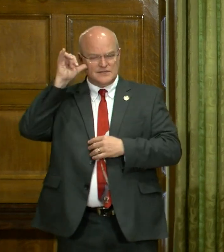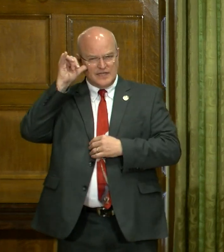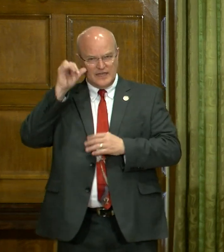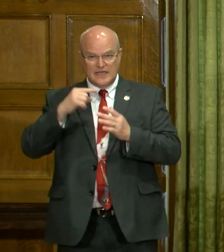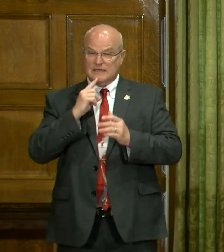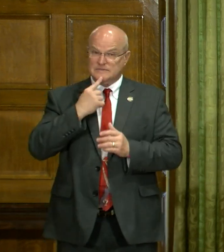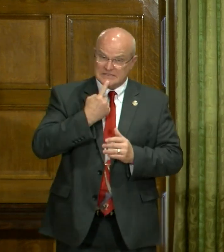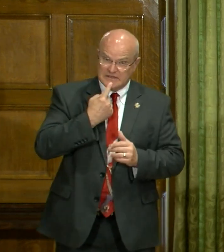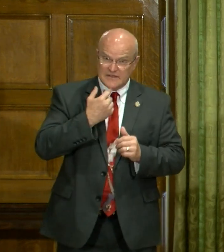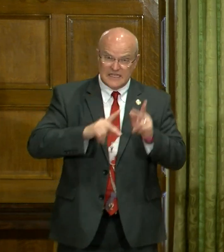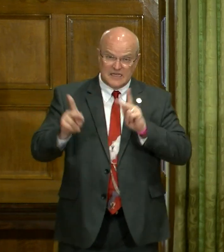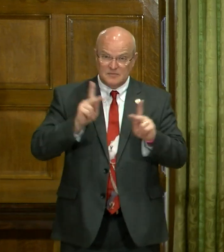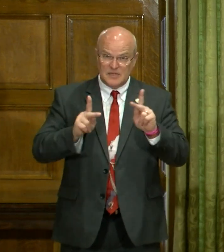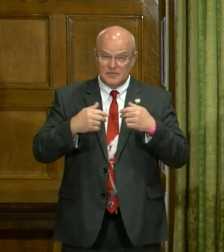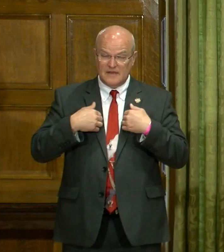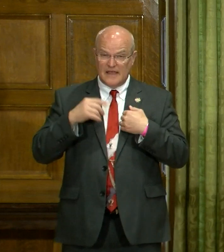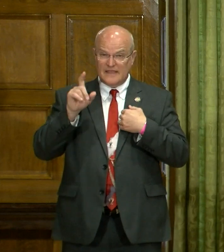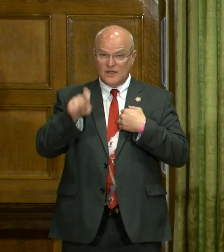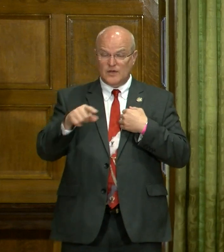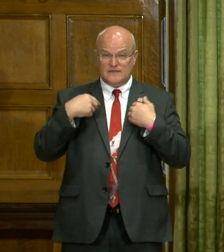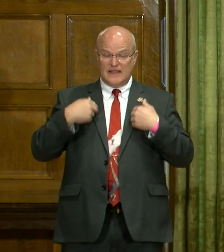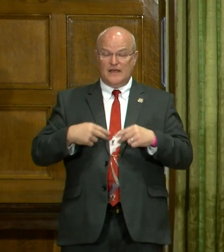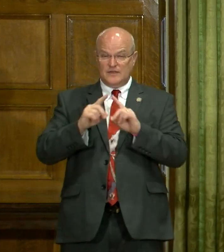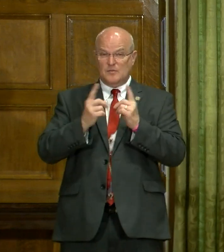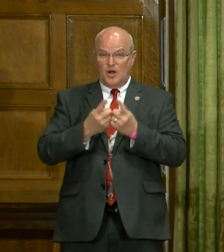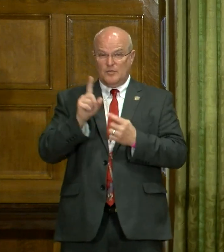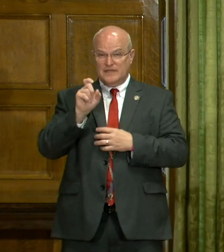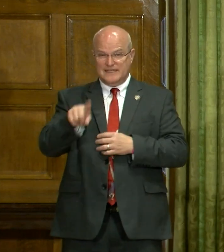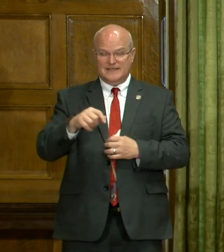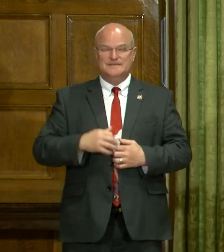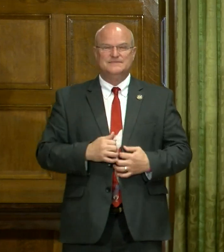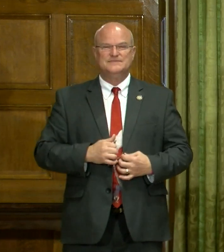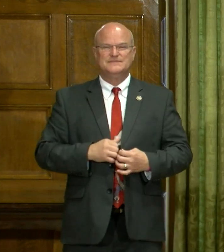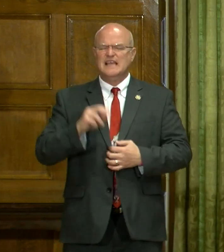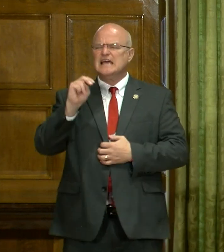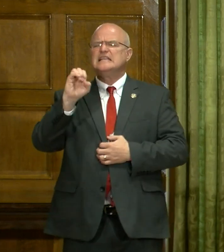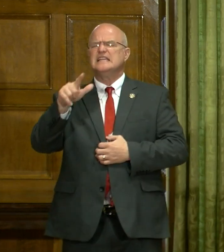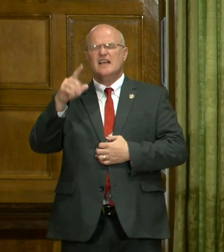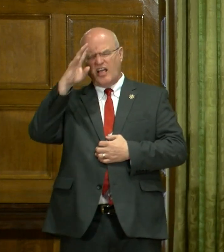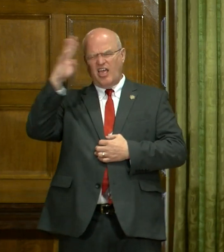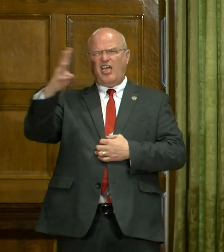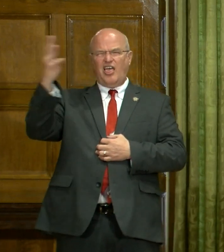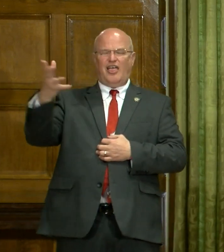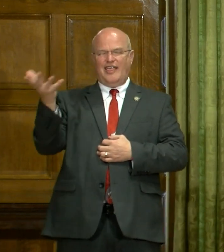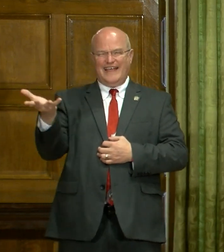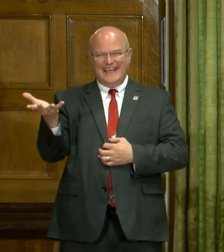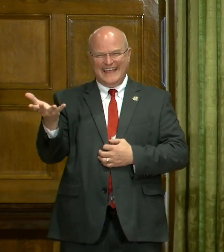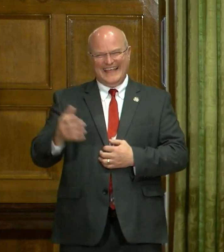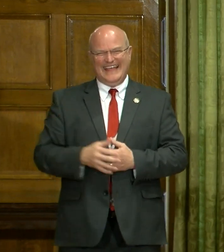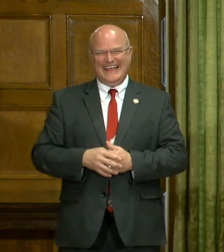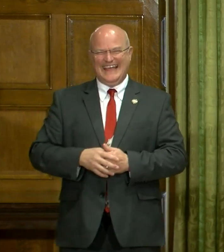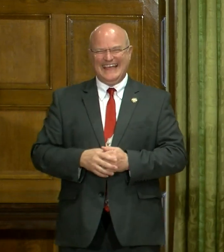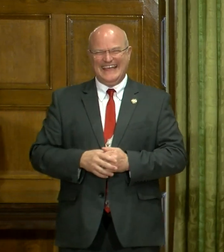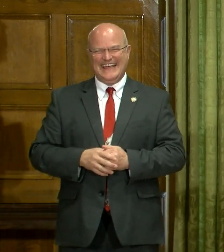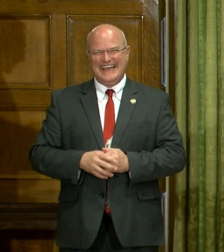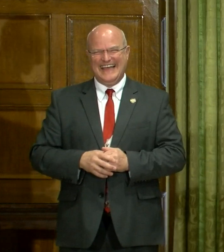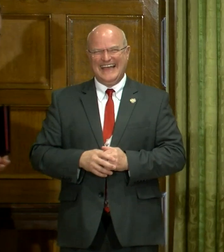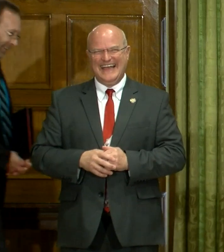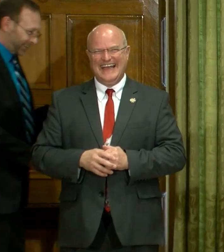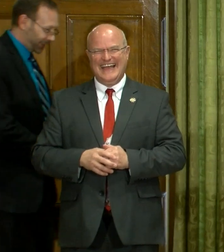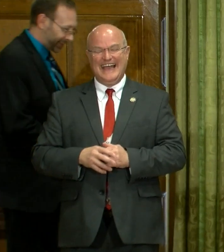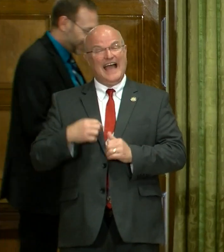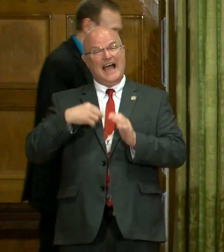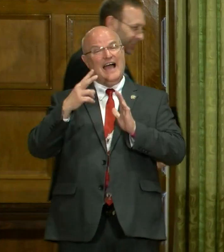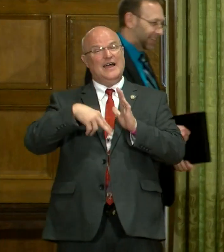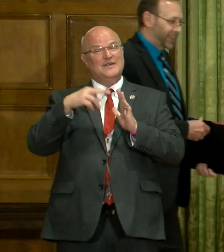I'm curious if any Arkansans have asked that question of the Health Department. Neil, where did you come up with that question? Dr. Smith. I